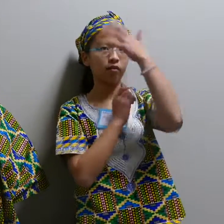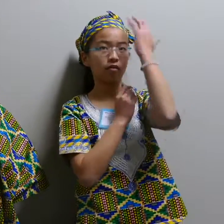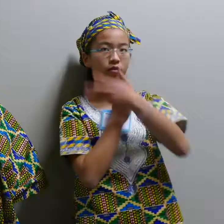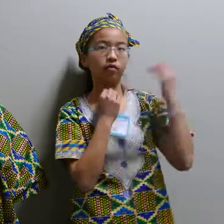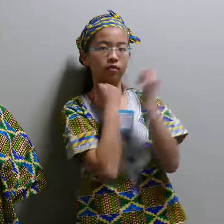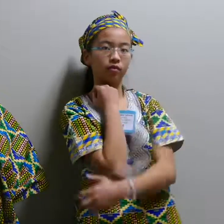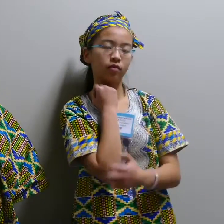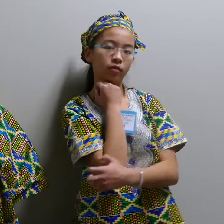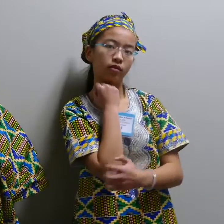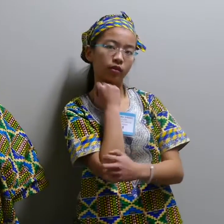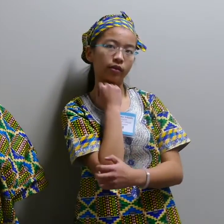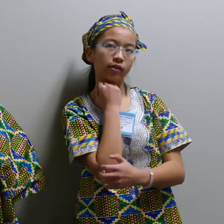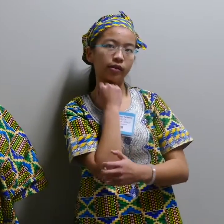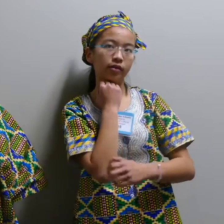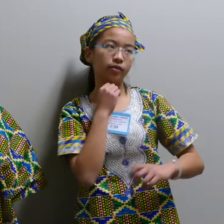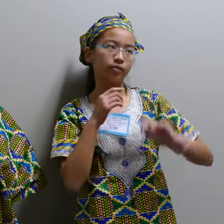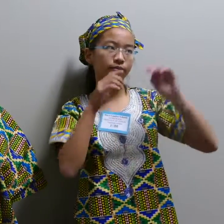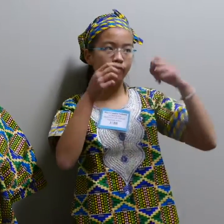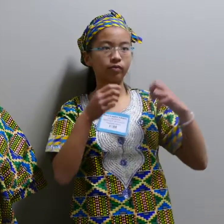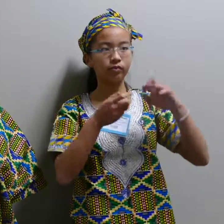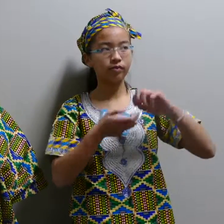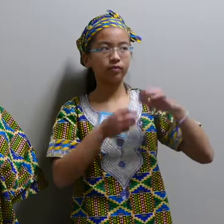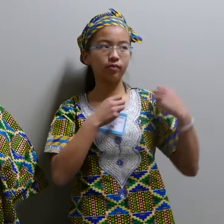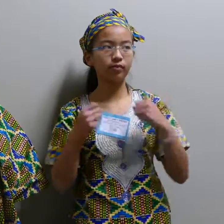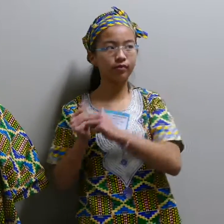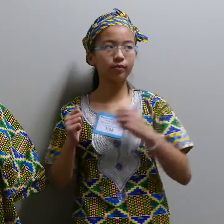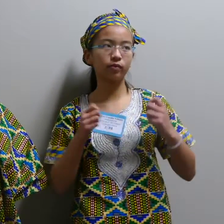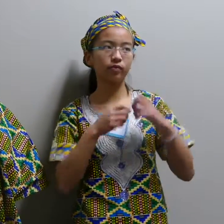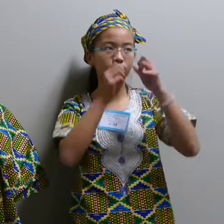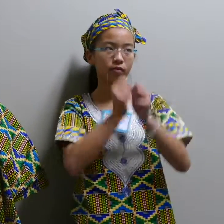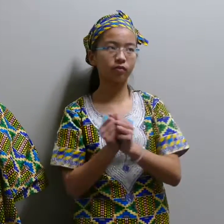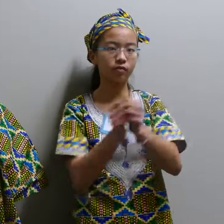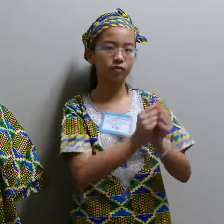RDC meurent dans les mines qui n'est pas réglementée.